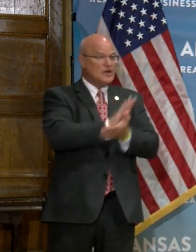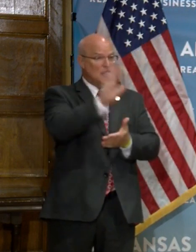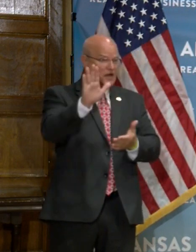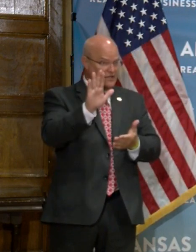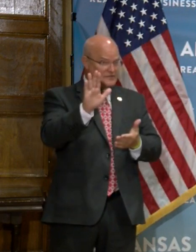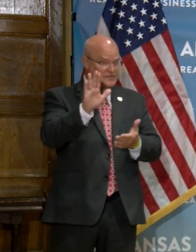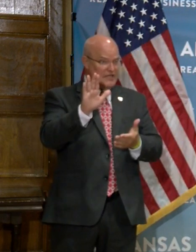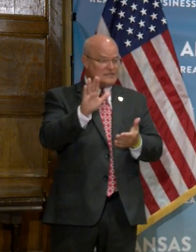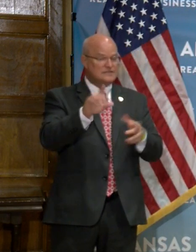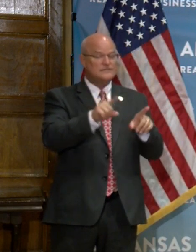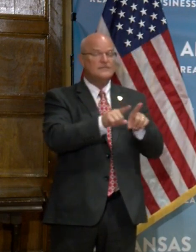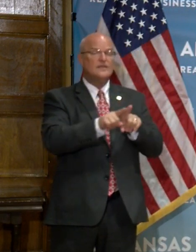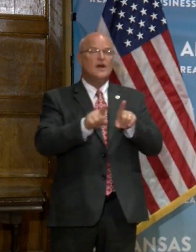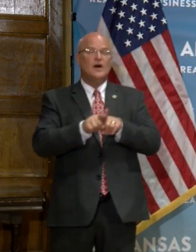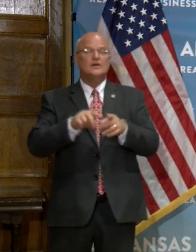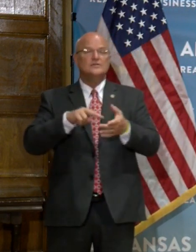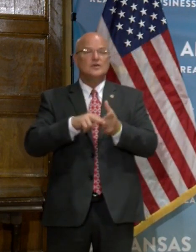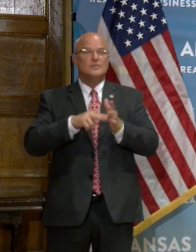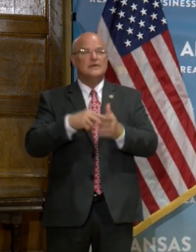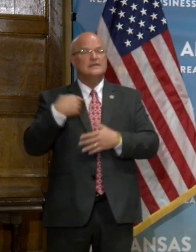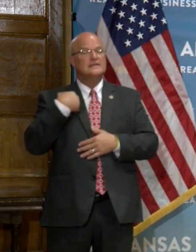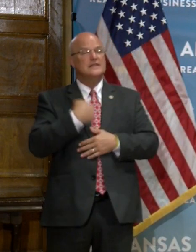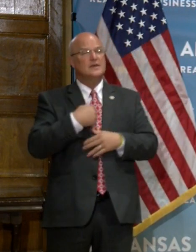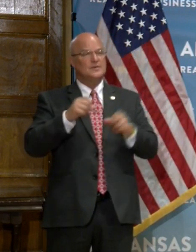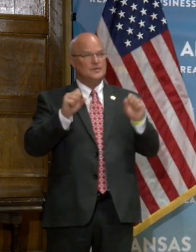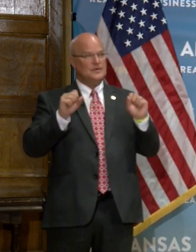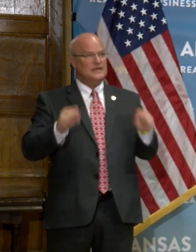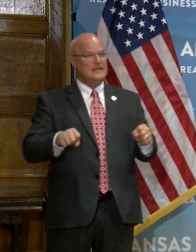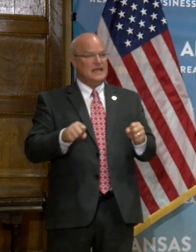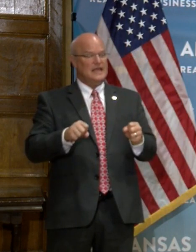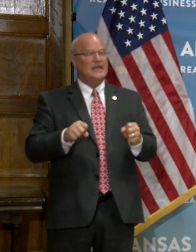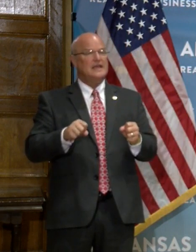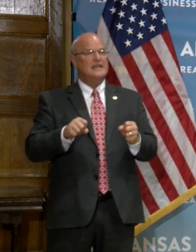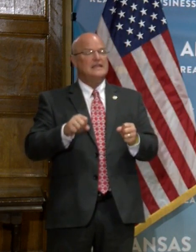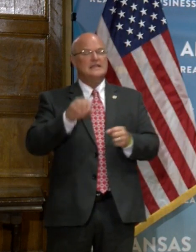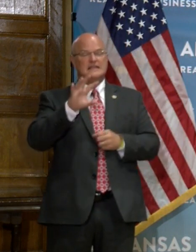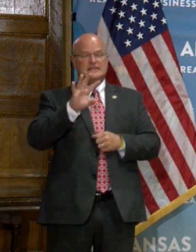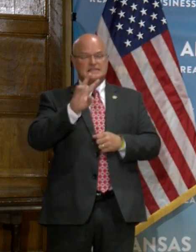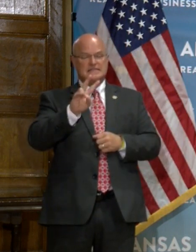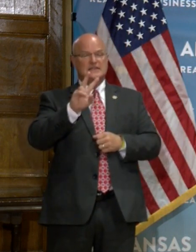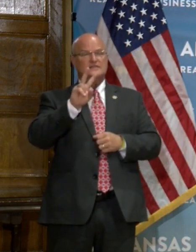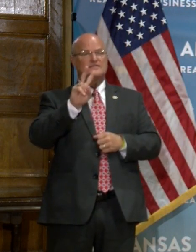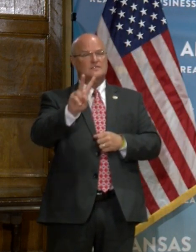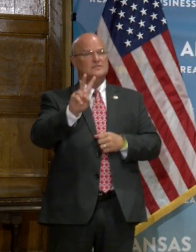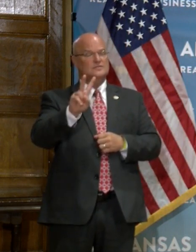education, it also means that we will be able to restore $72.2